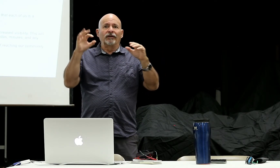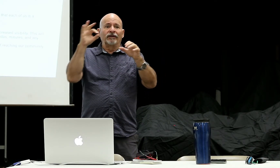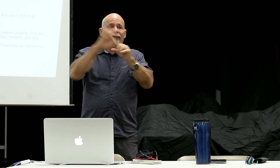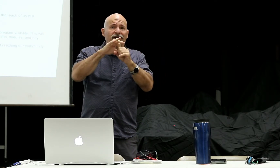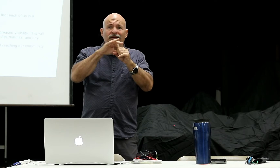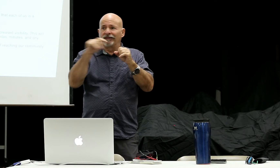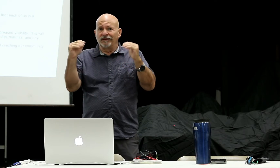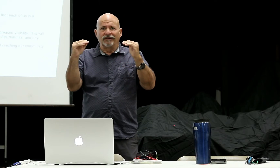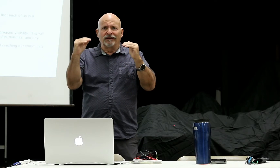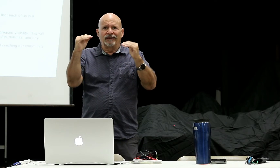open. So